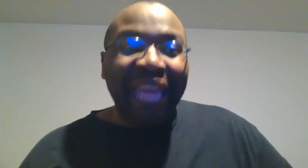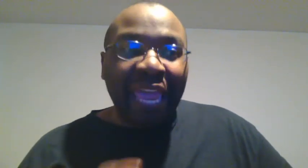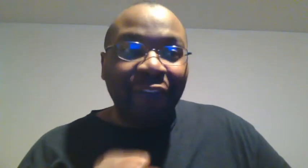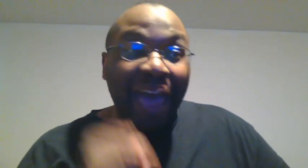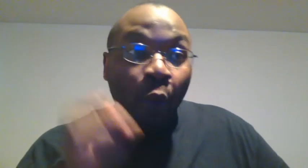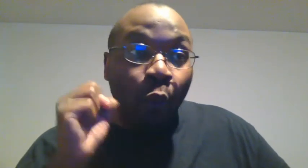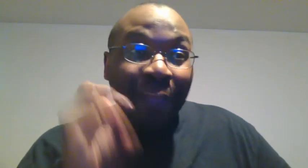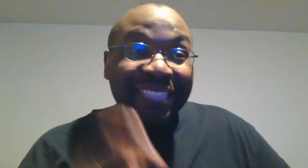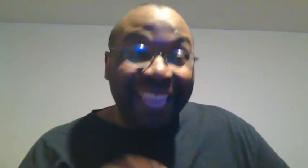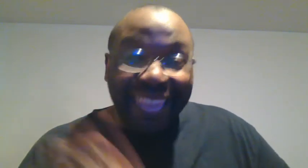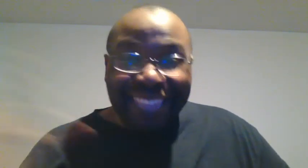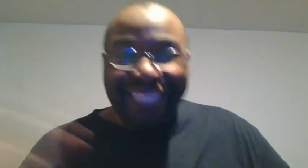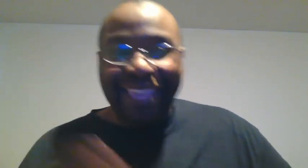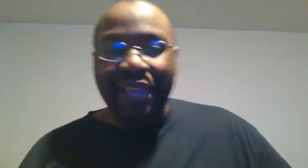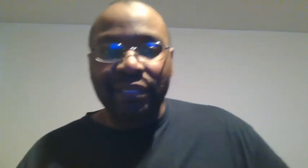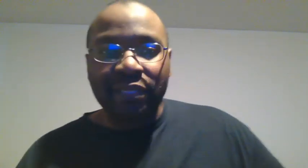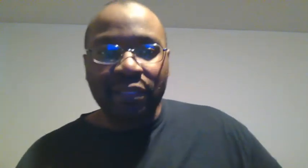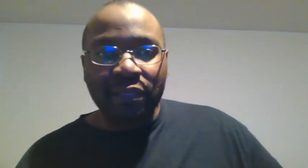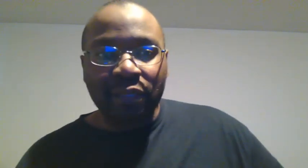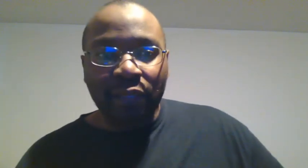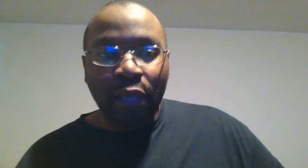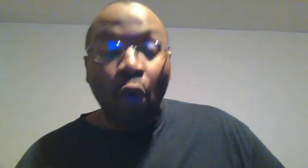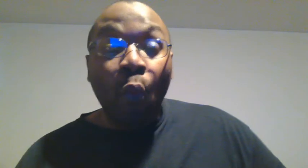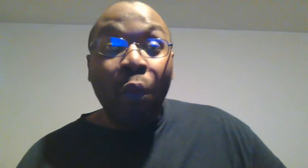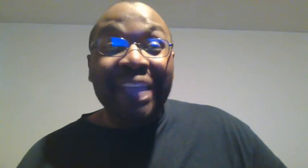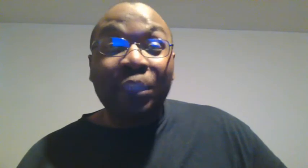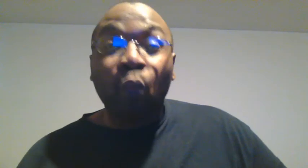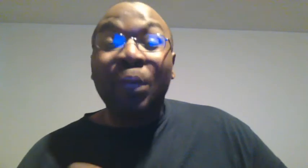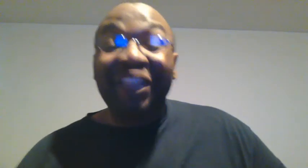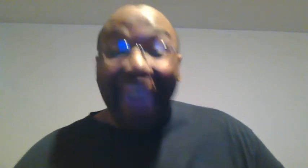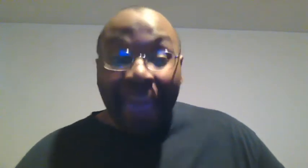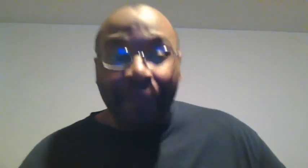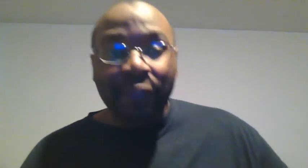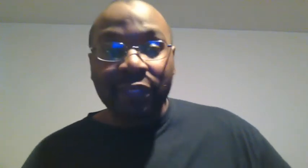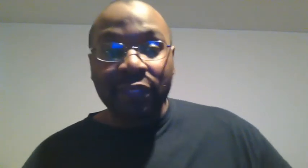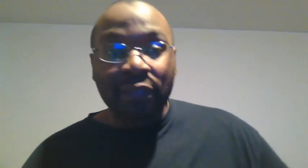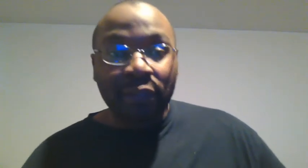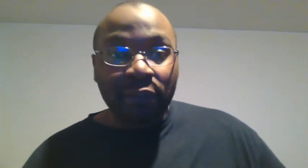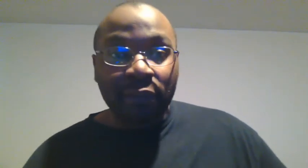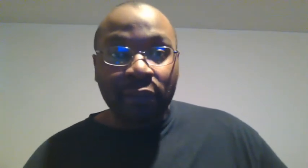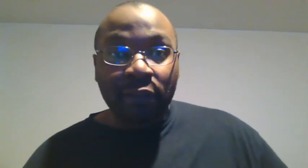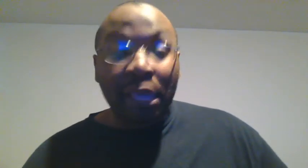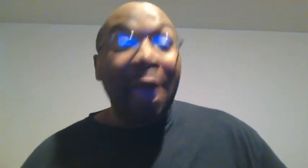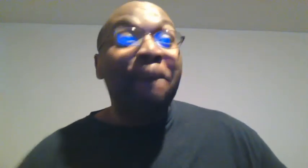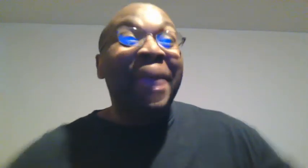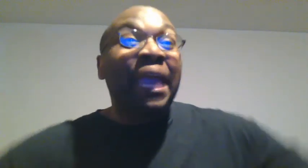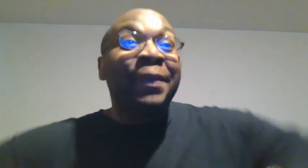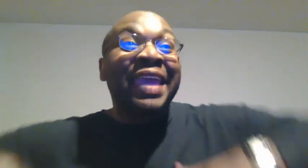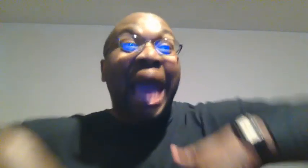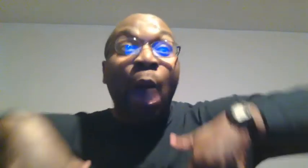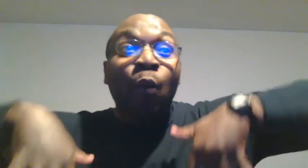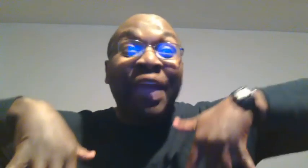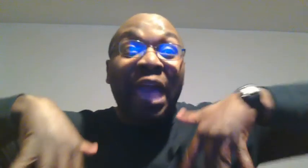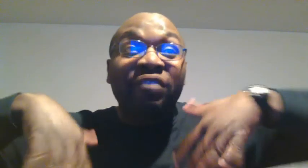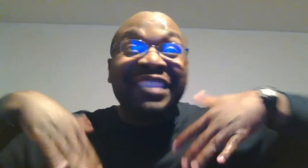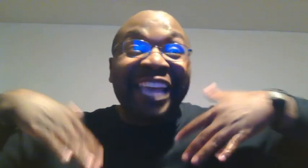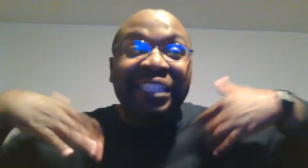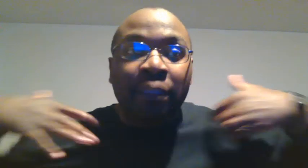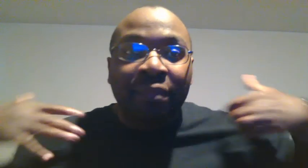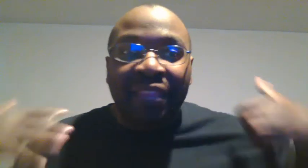I went against that? What would have happened? Maybe I would have said some